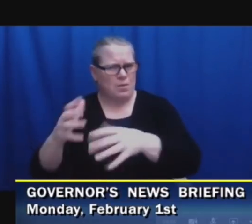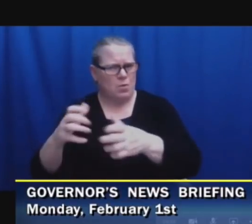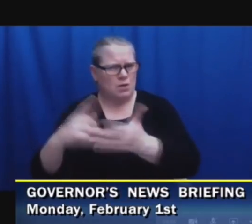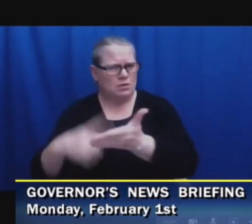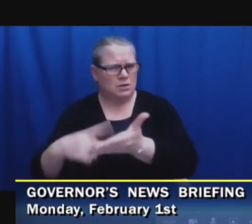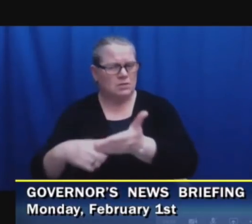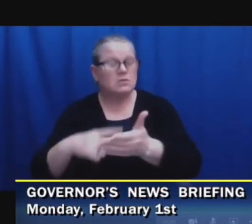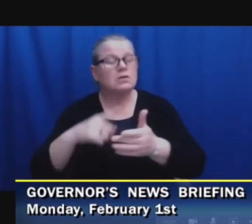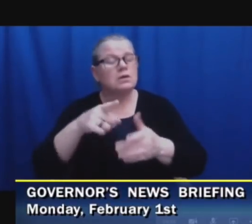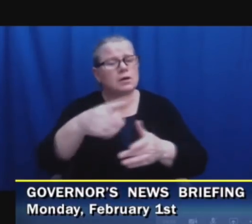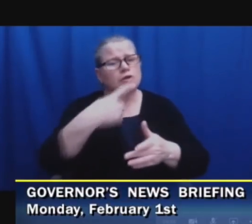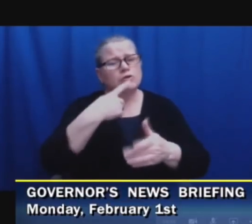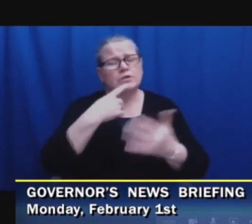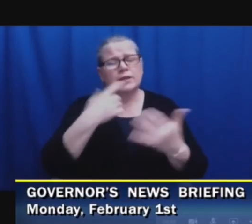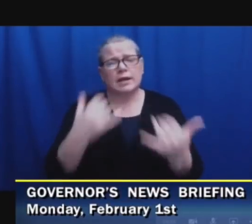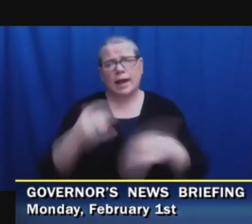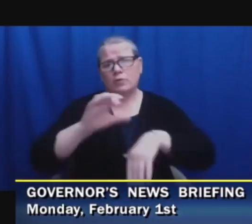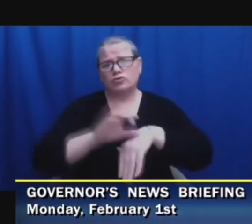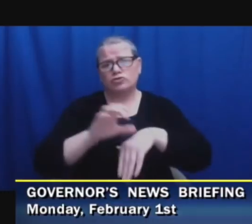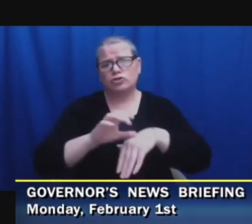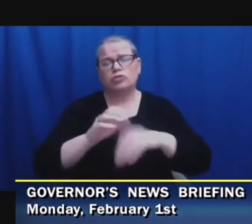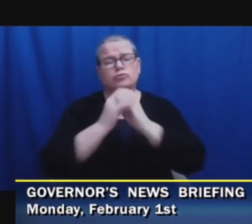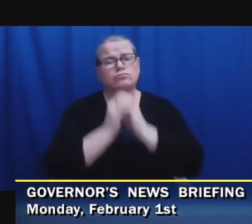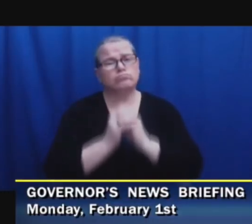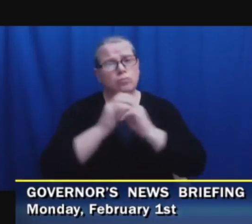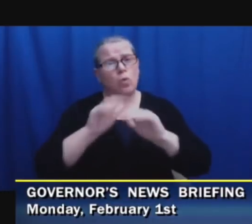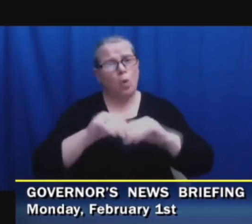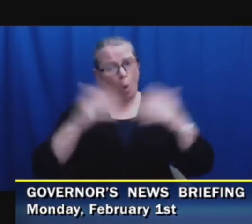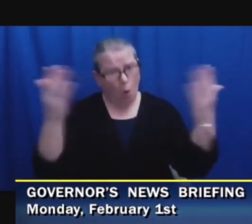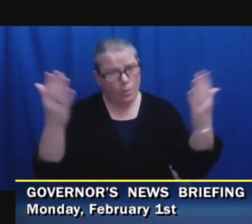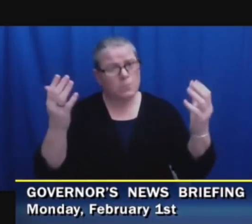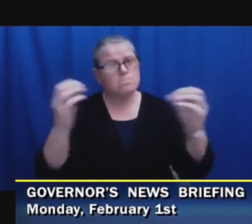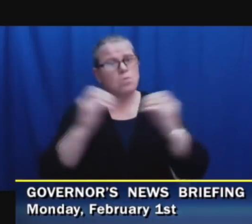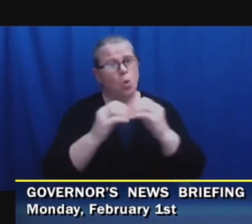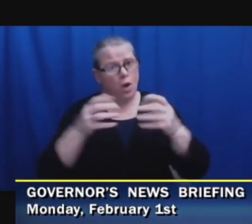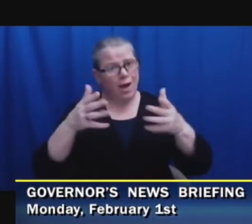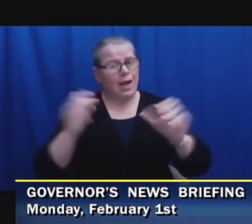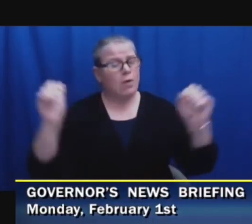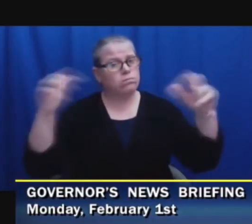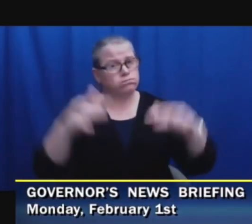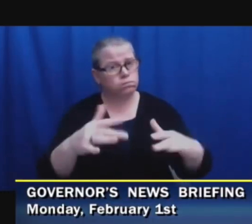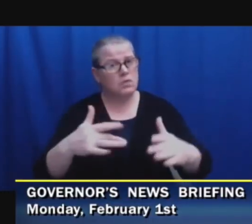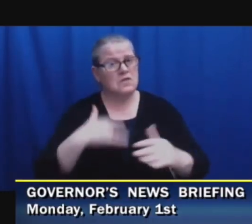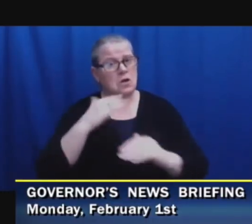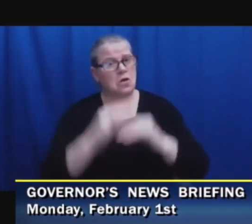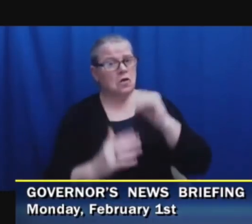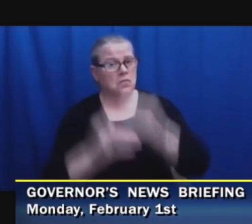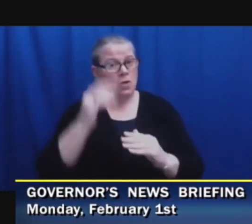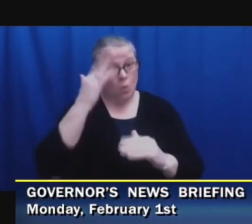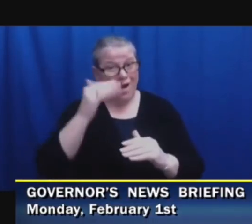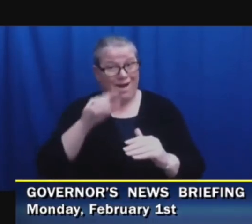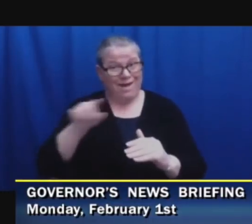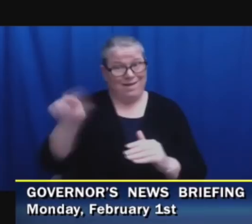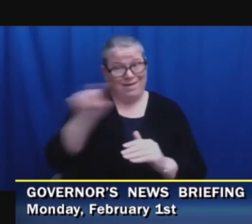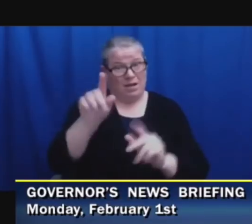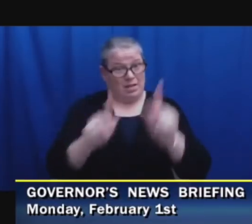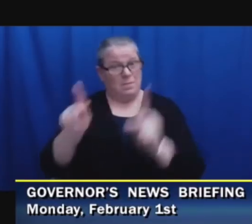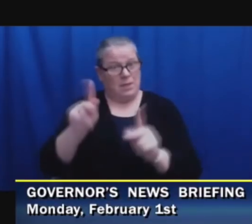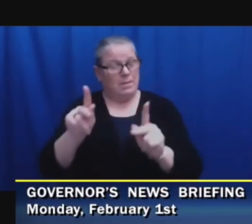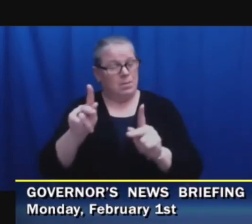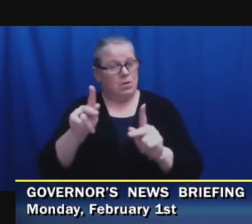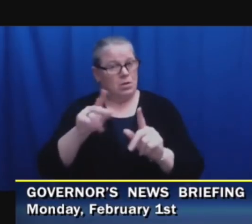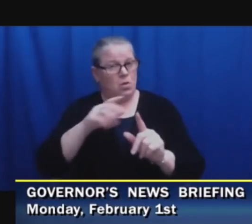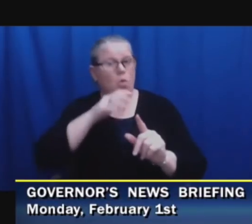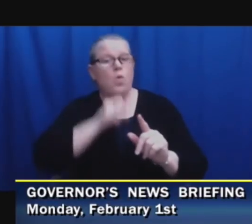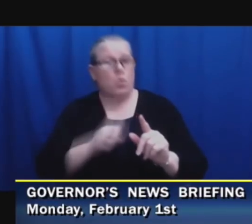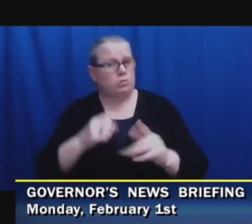step now is because that older demographic is starting to get vaccinated. But you also said that we're at about 45% of those who are 75